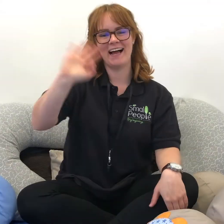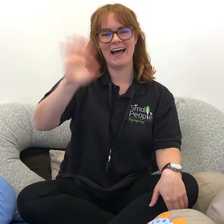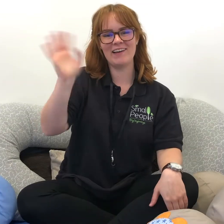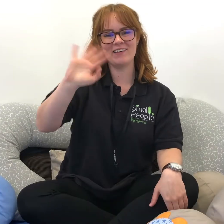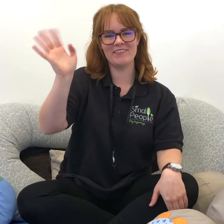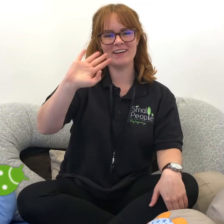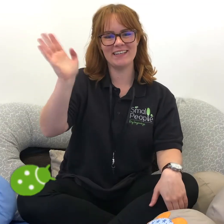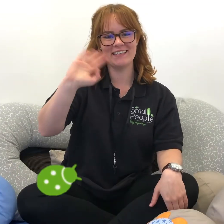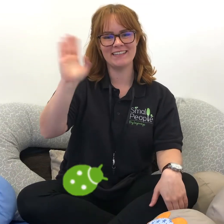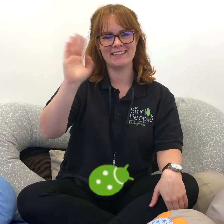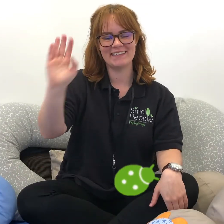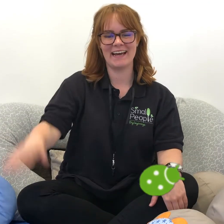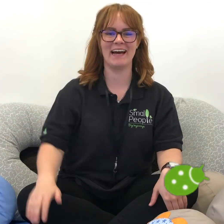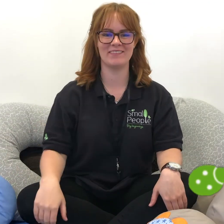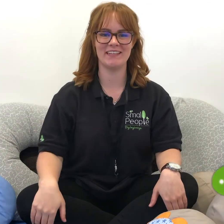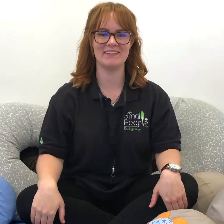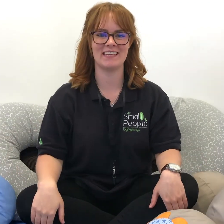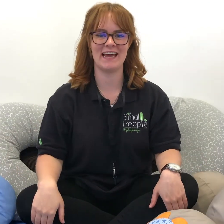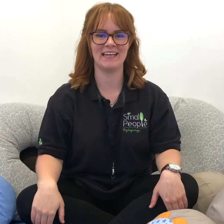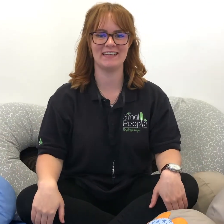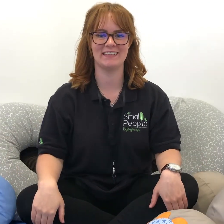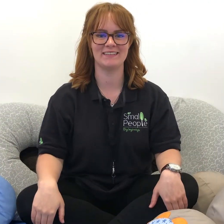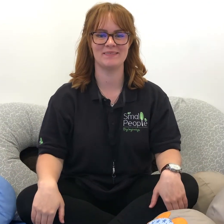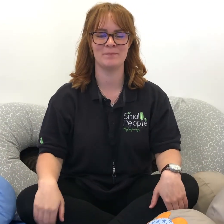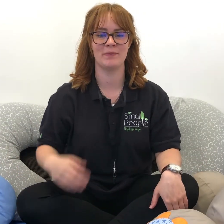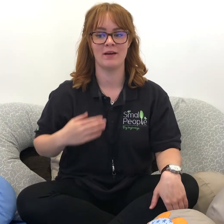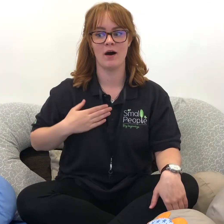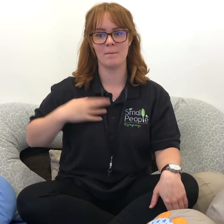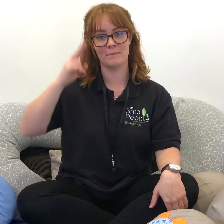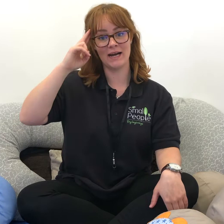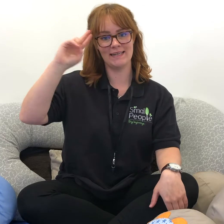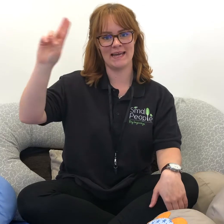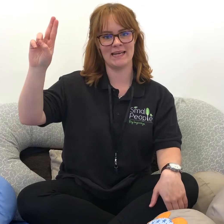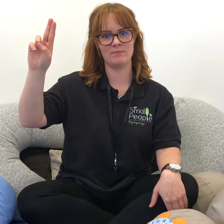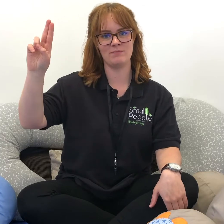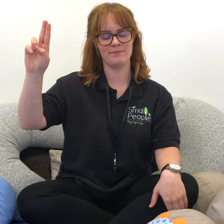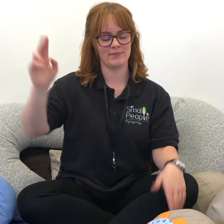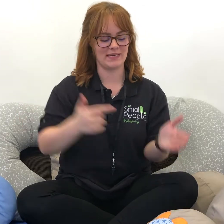Hello everyone, how are you today? My name is